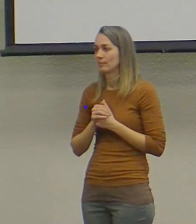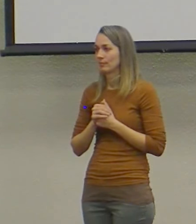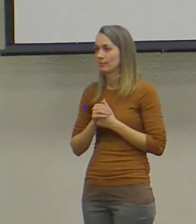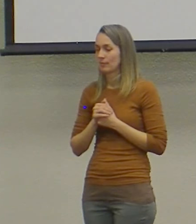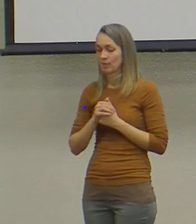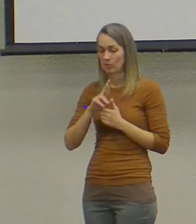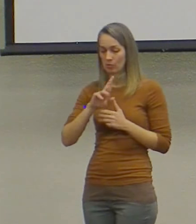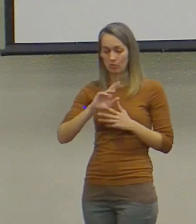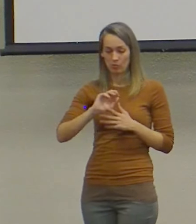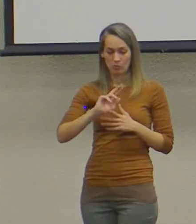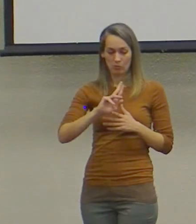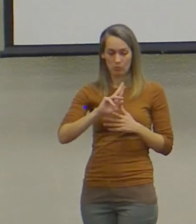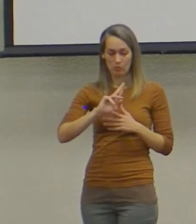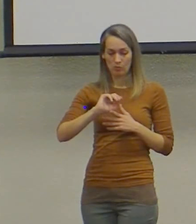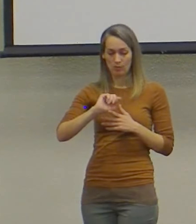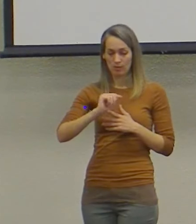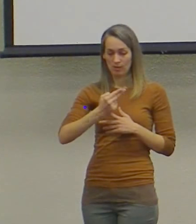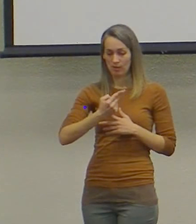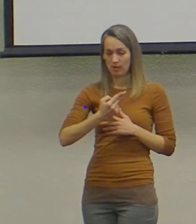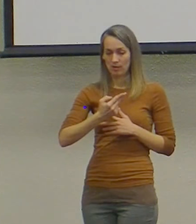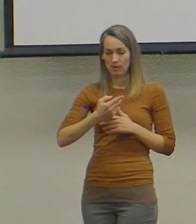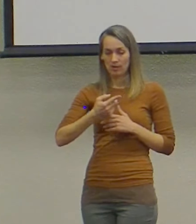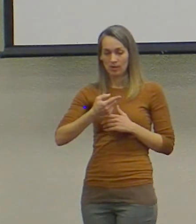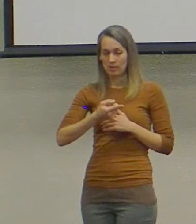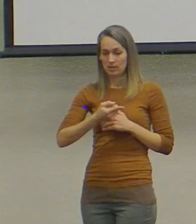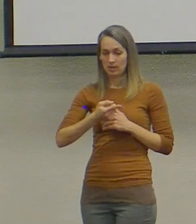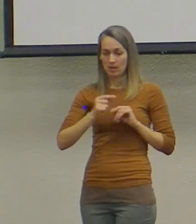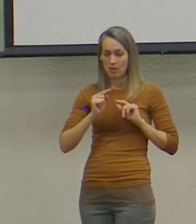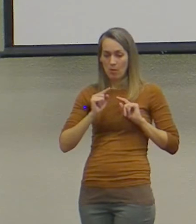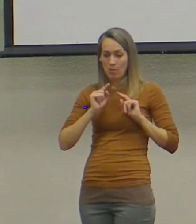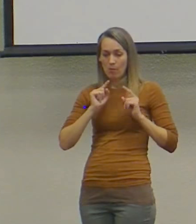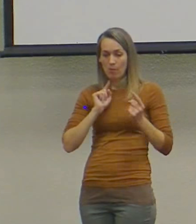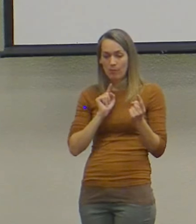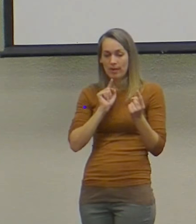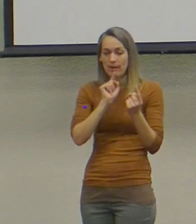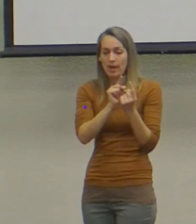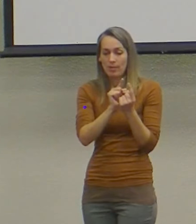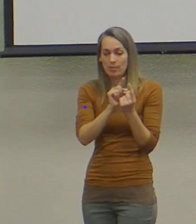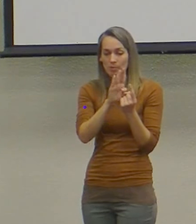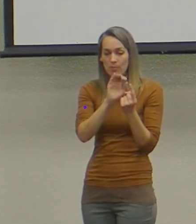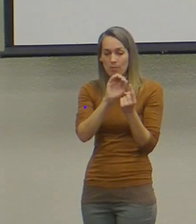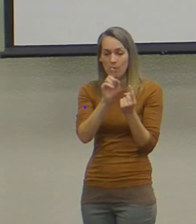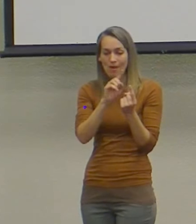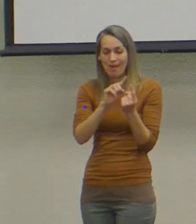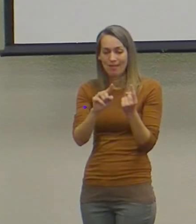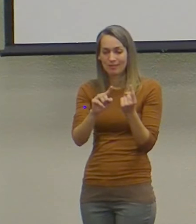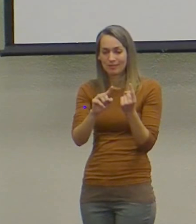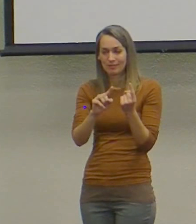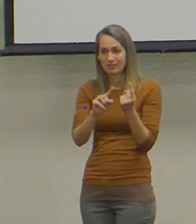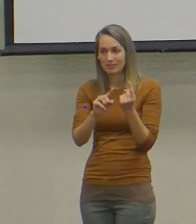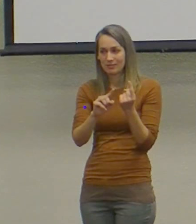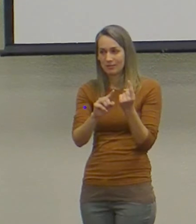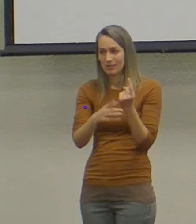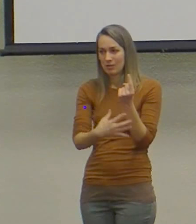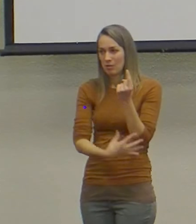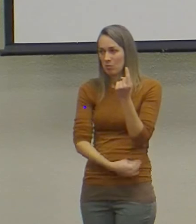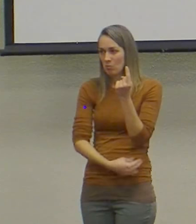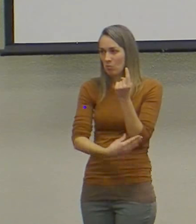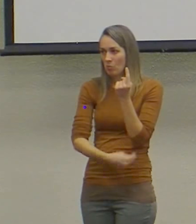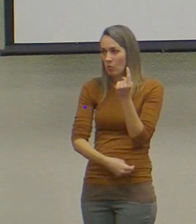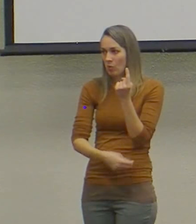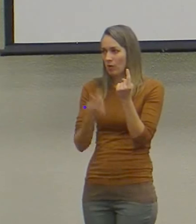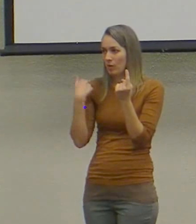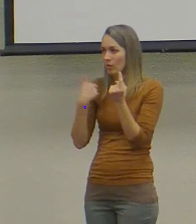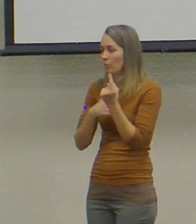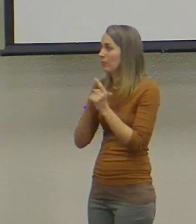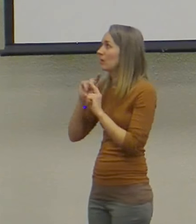She came to Boaz, a penniless alien. We come to